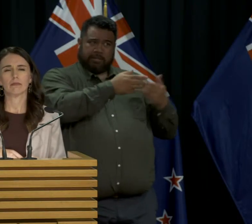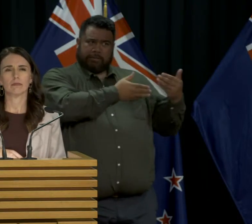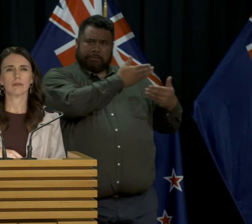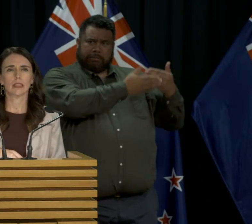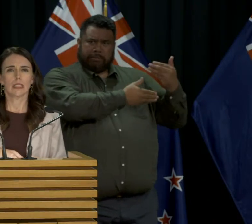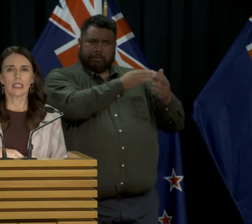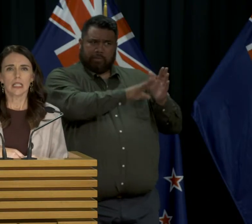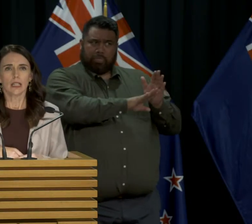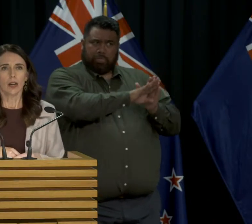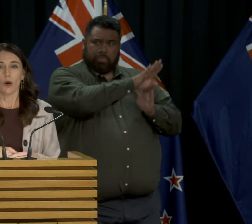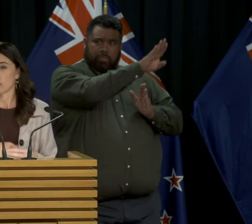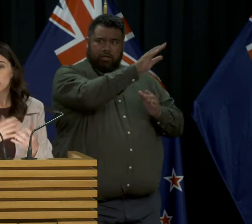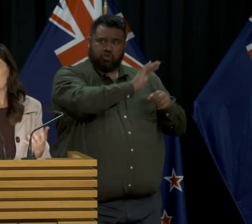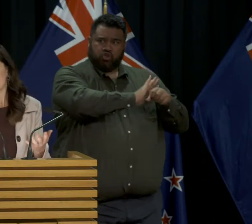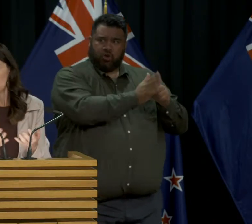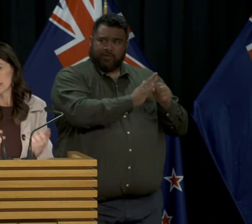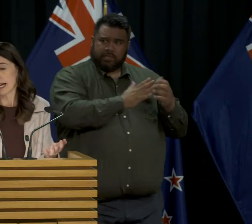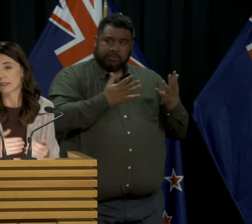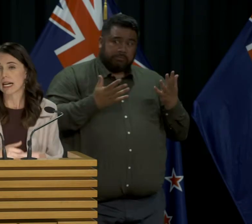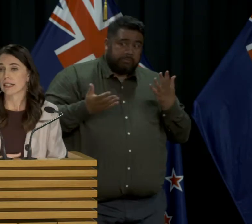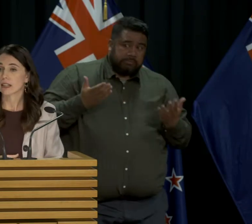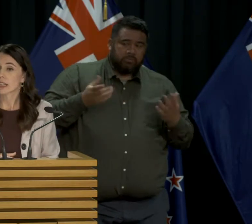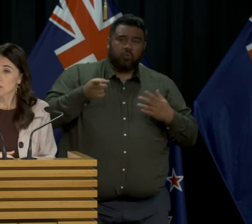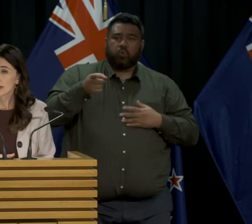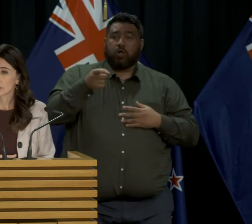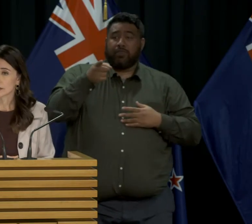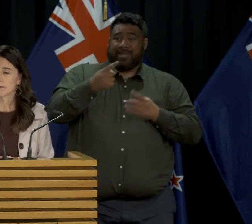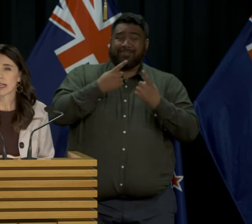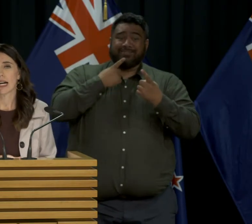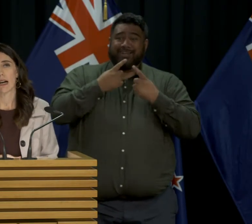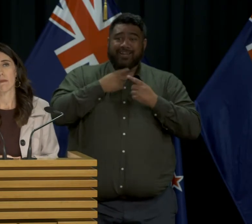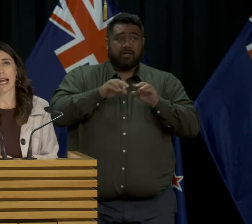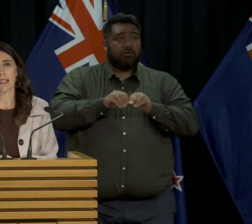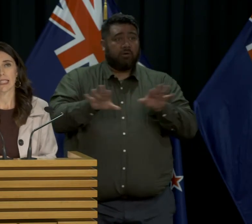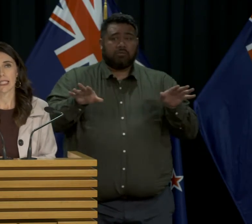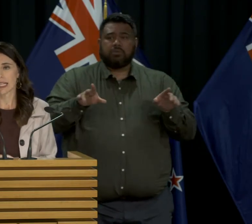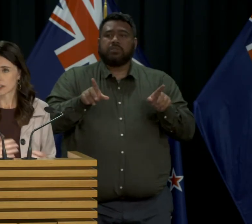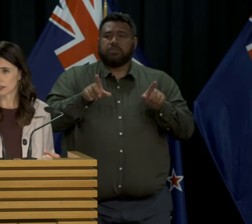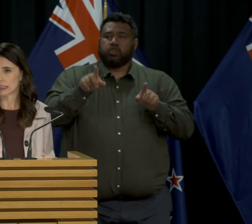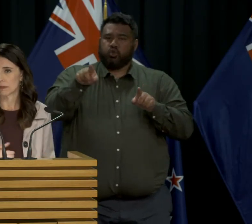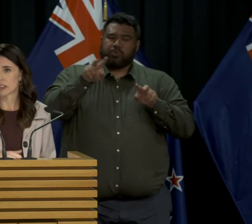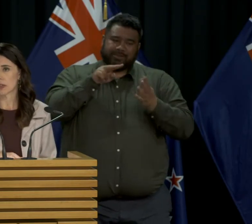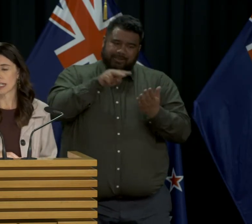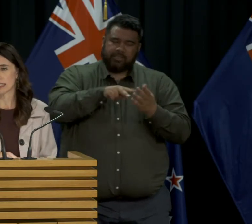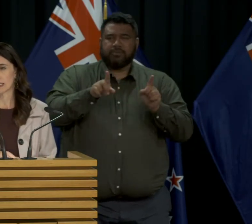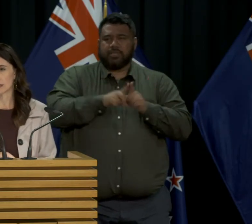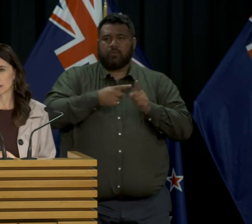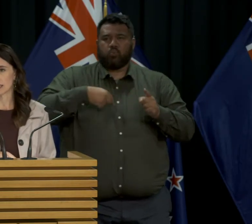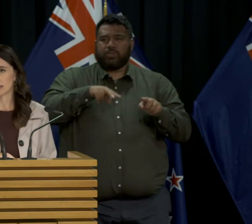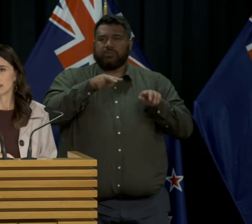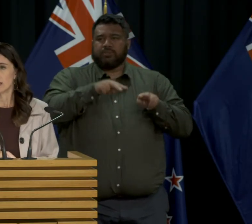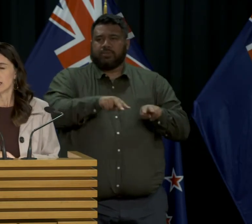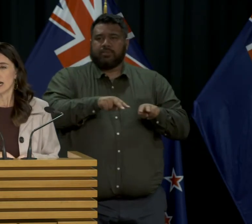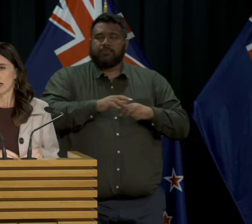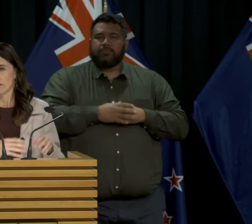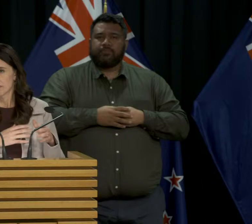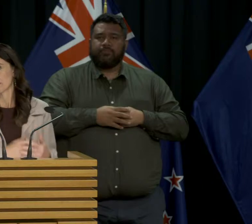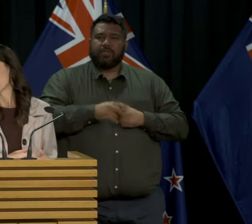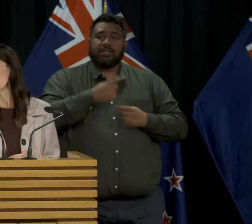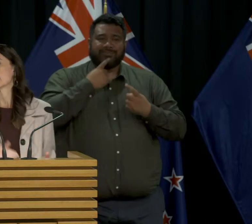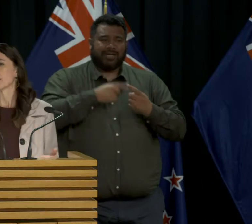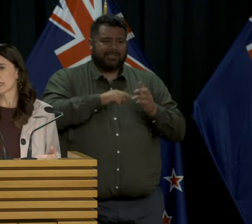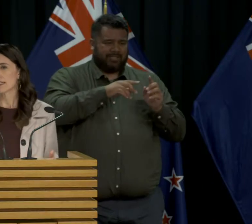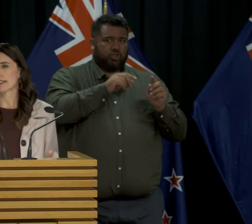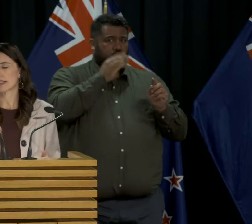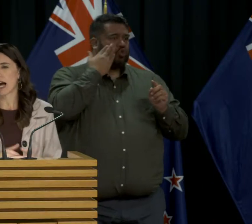that suspension of flights? Oh, you see all the same data that we do, and that data is demonstrating that there is a